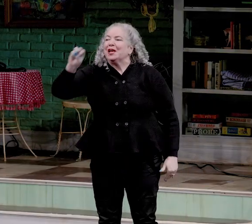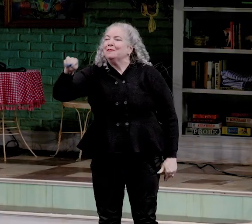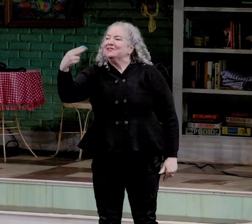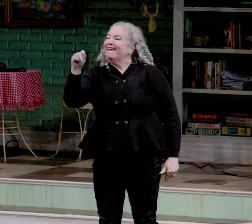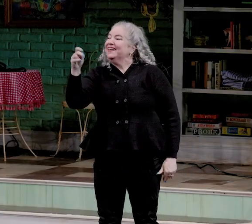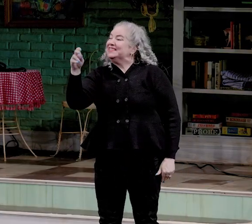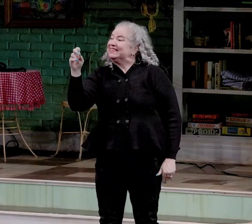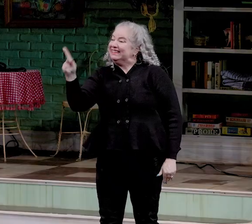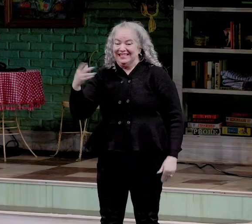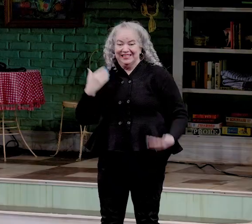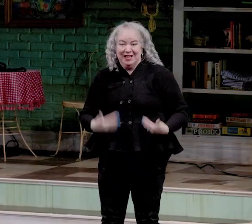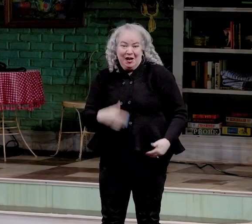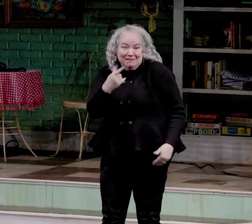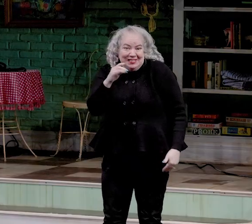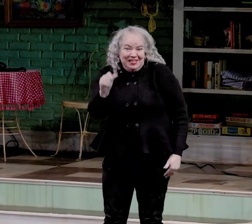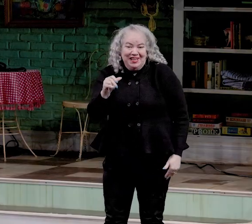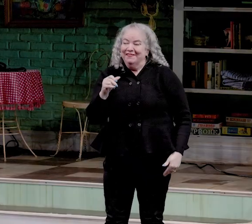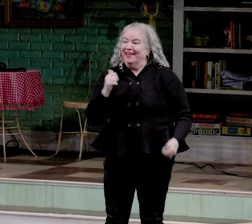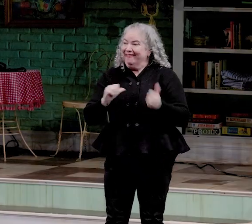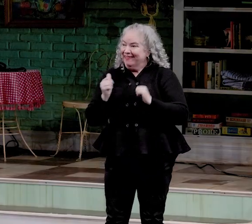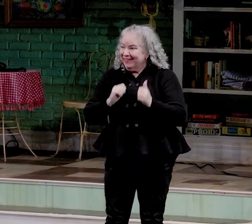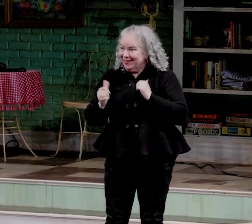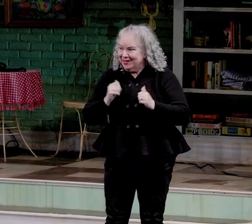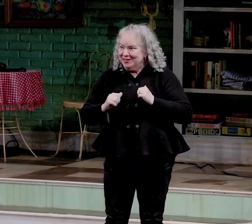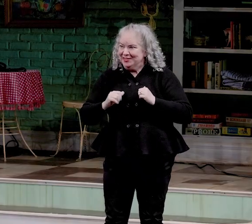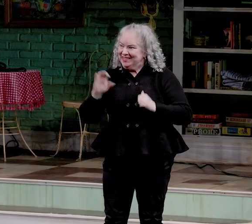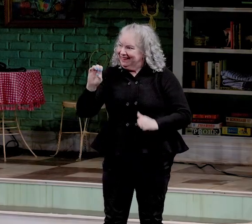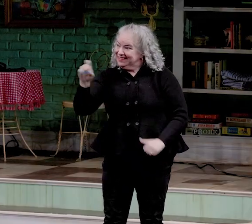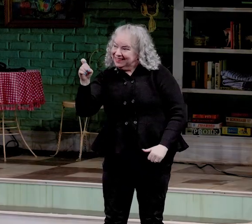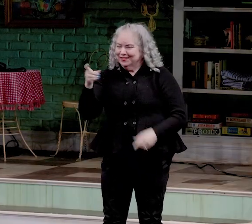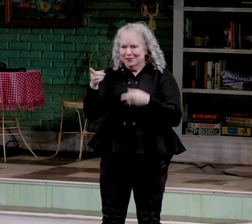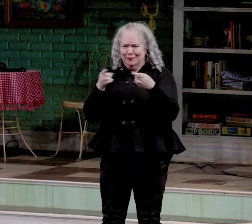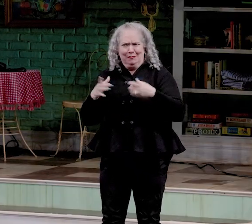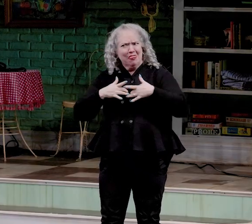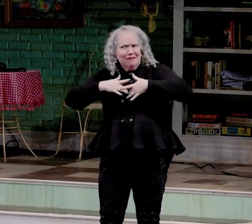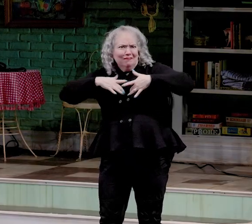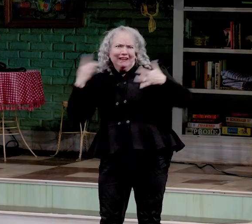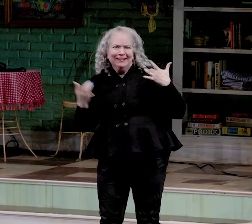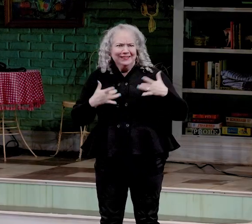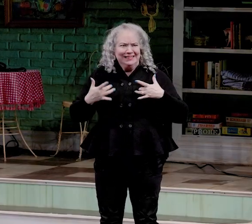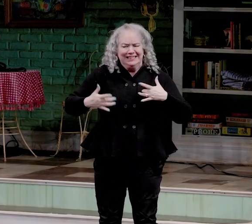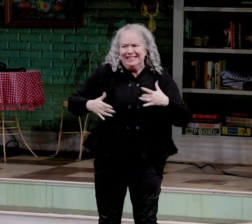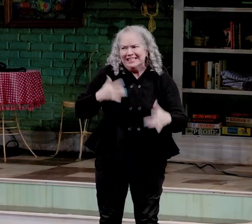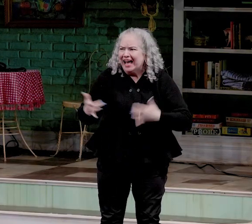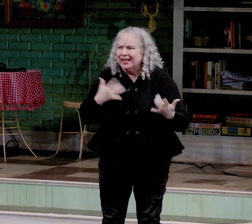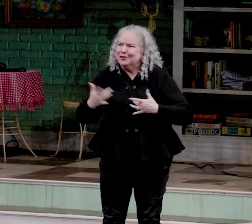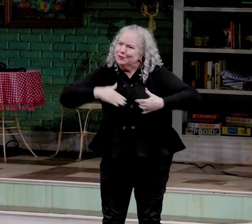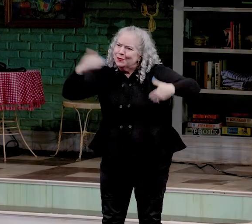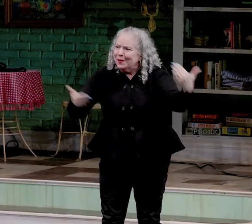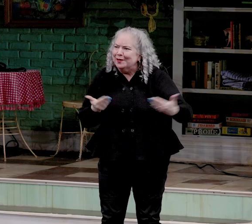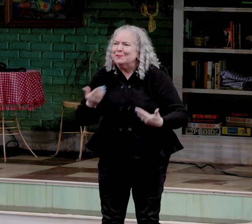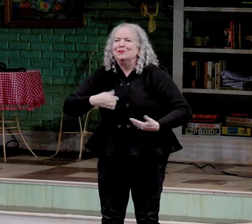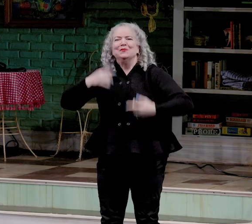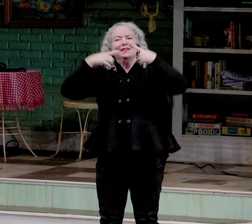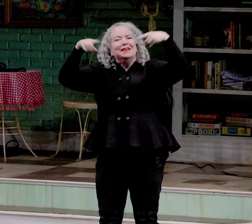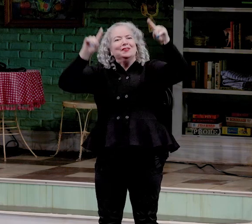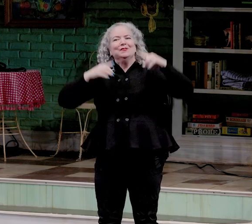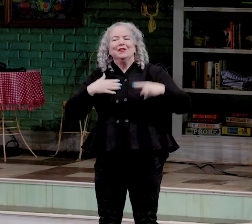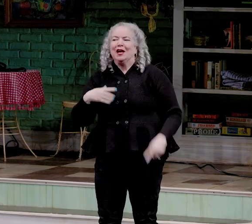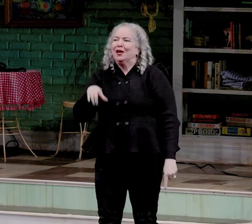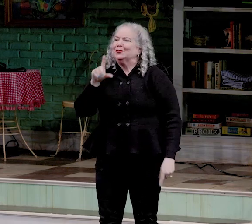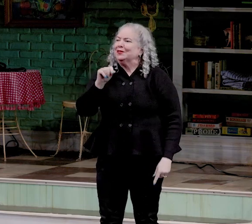Haskins. I am Geva Theater's Executive Director, and I am thrilled and excited to welcome you to the announcement of